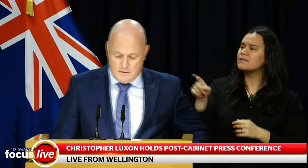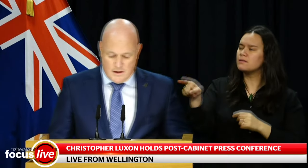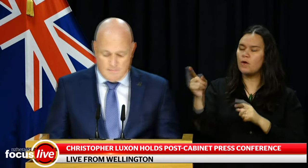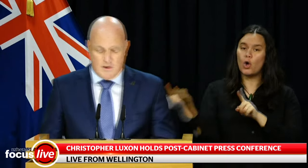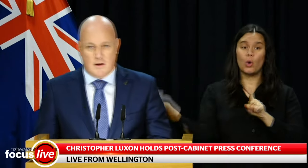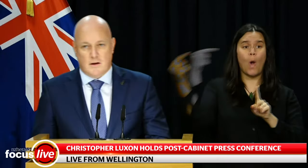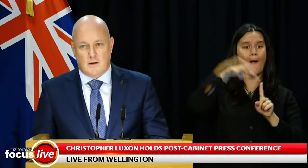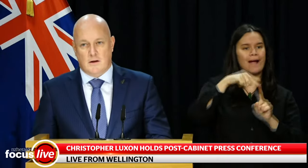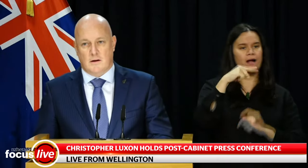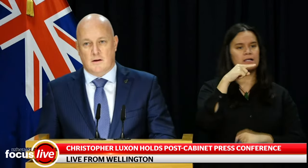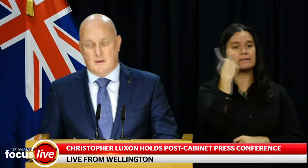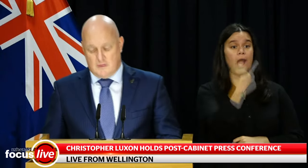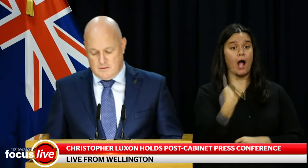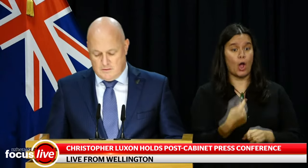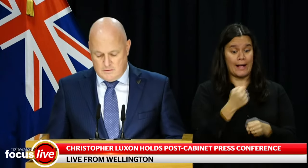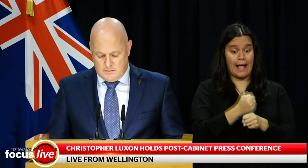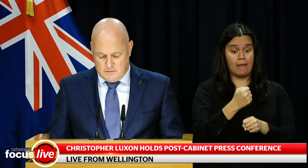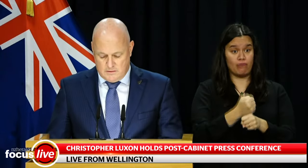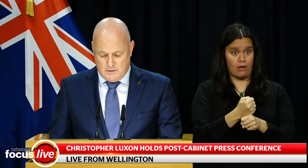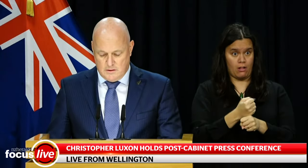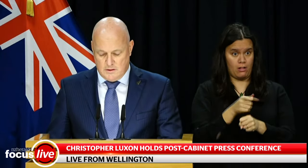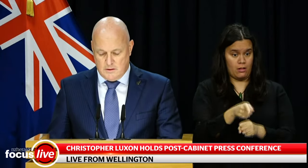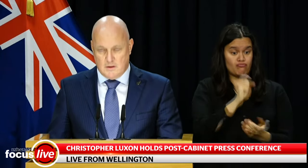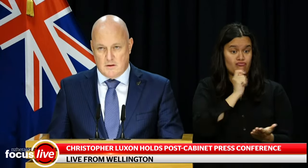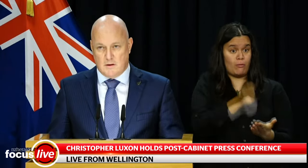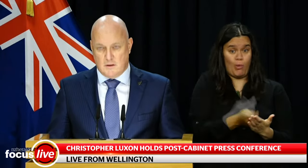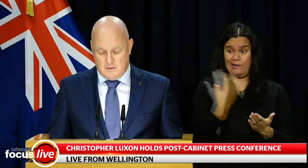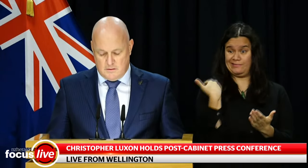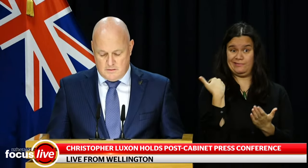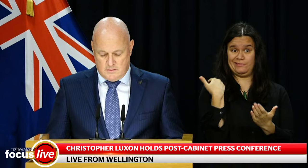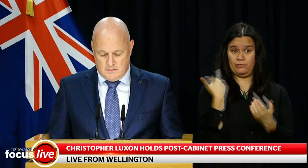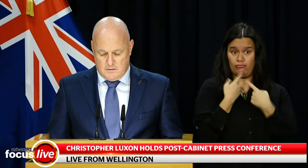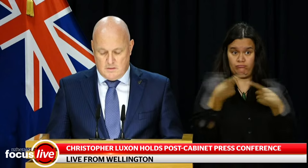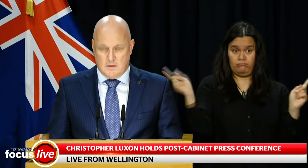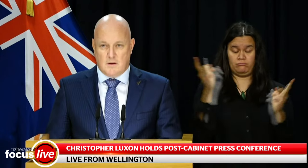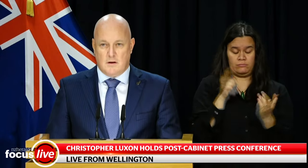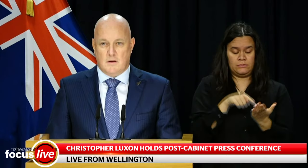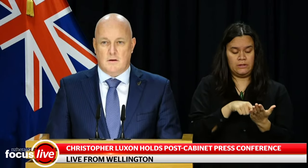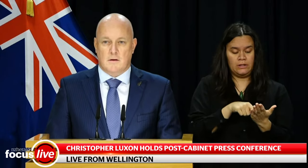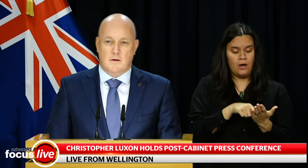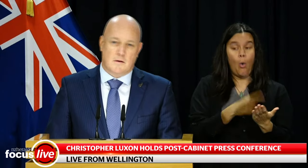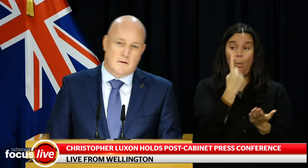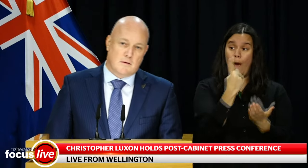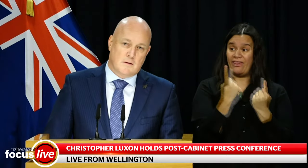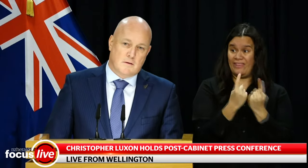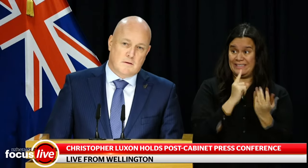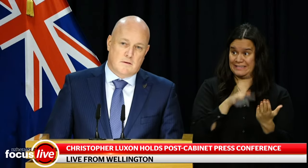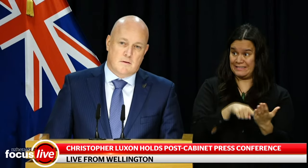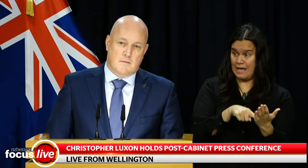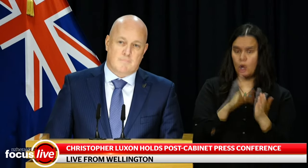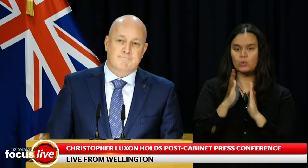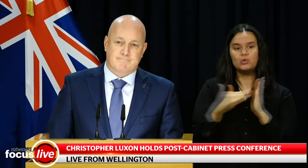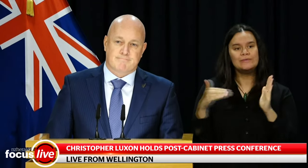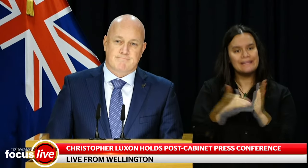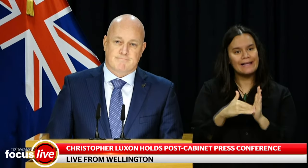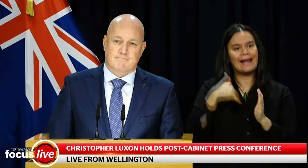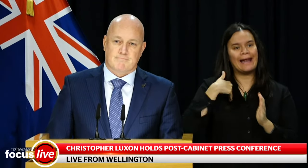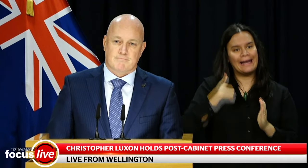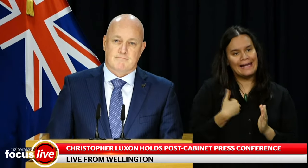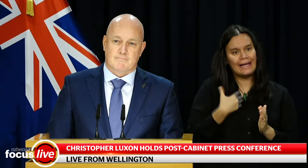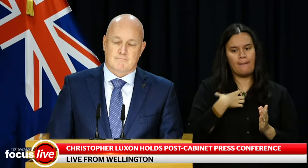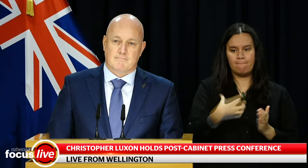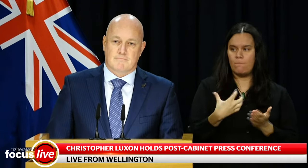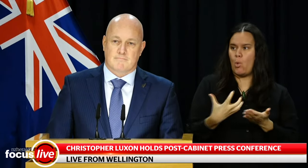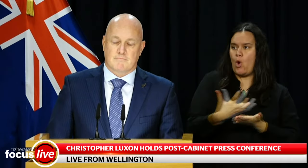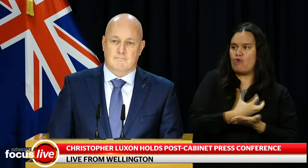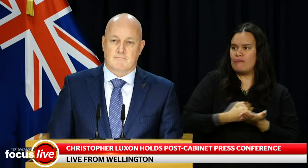may. One of the quotes from the review was that it believes that New Zealand needs to invest additional resources in a more fit for future